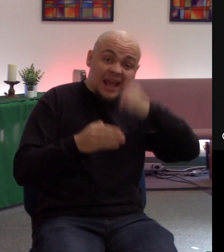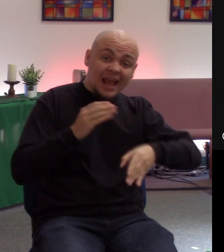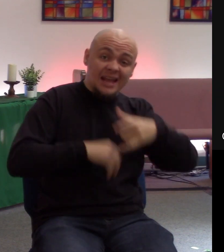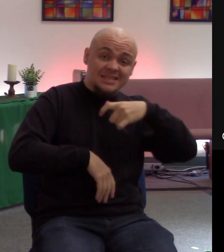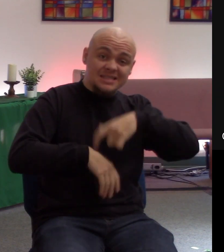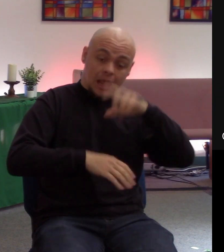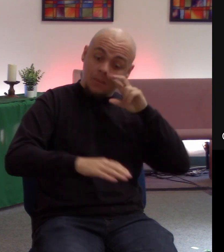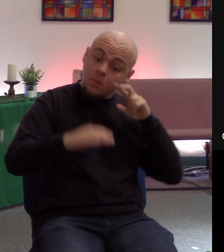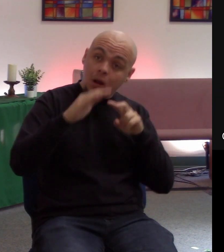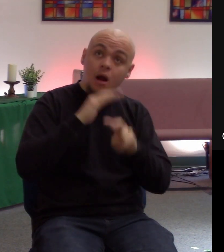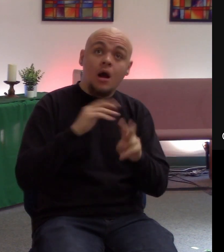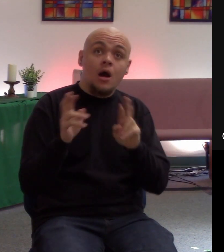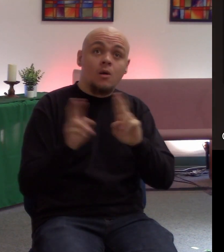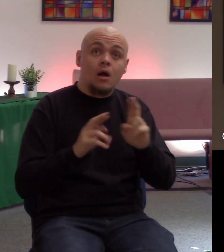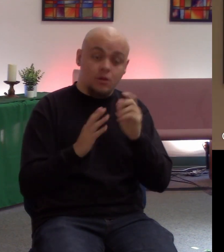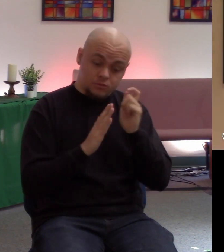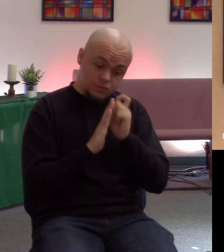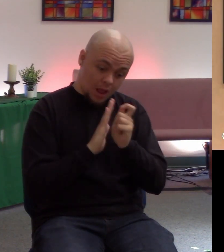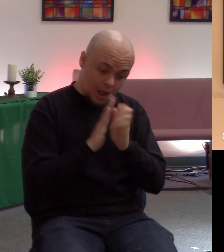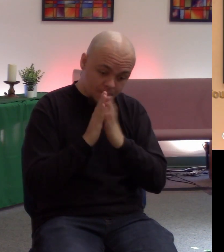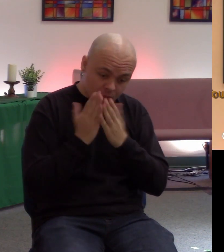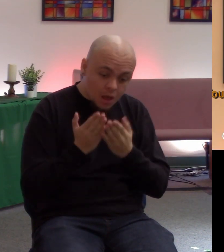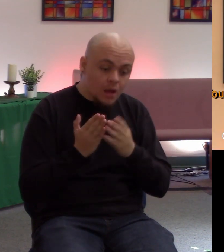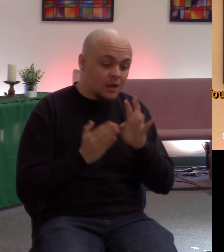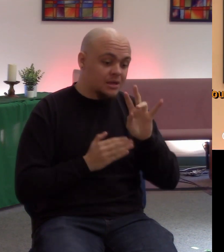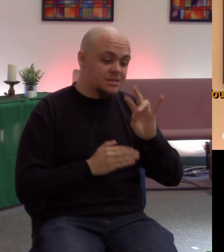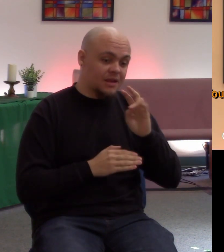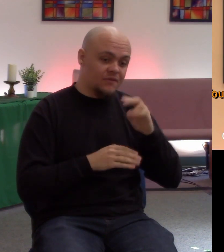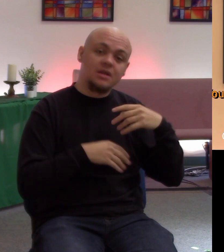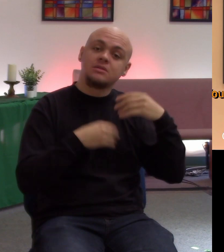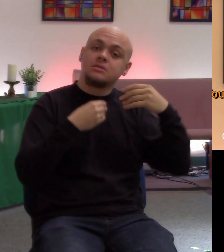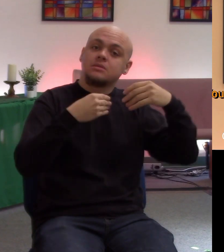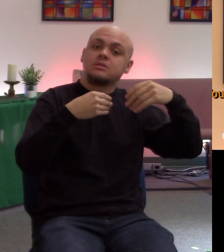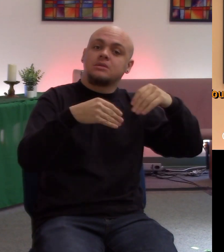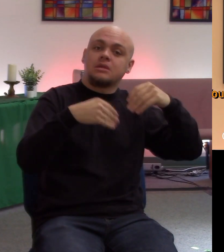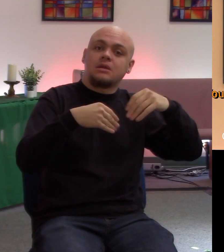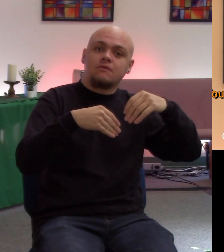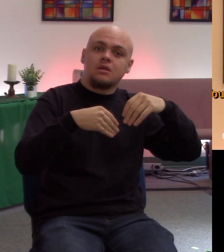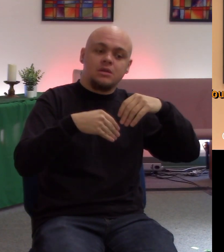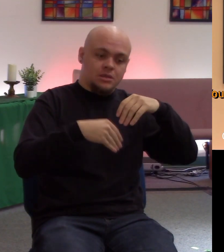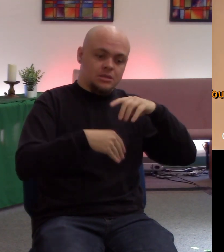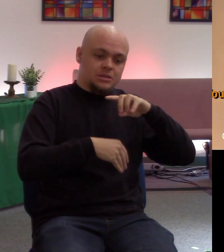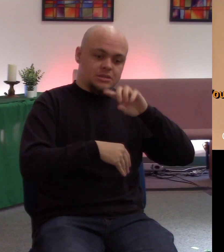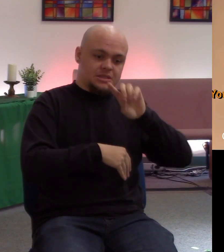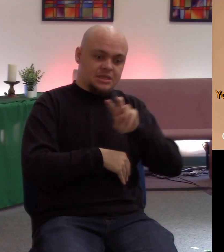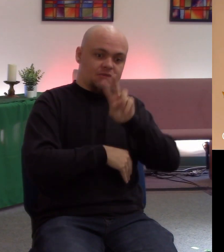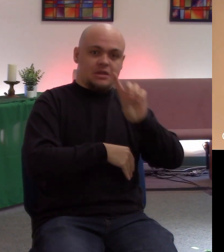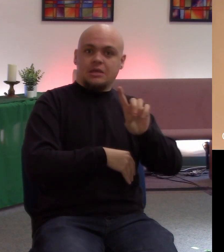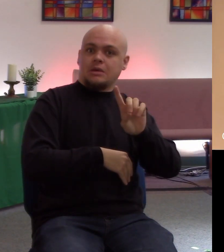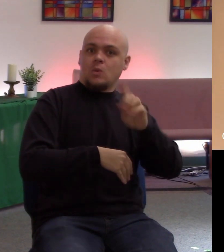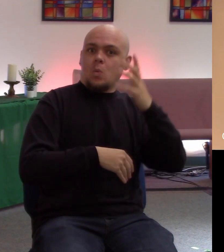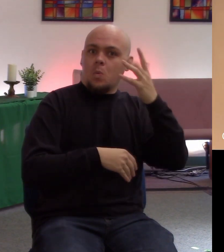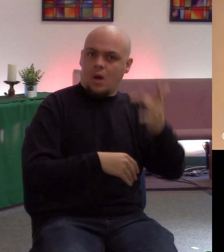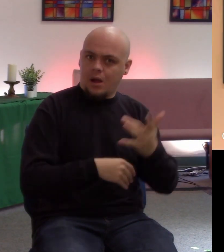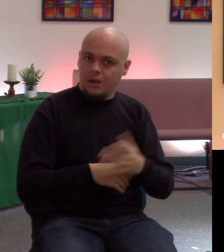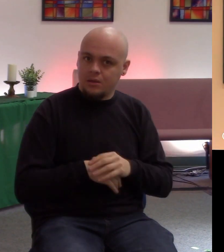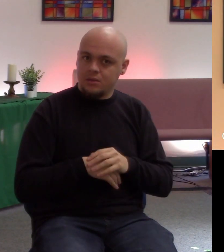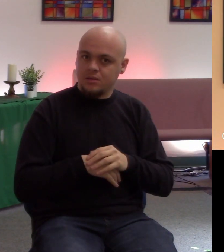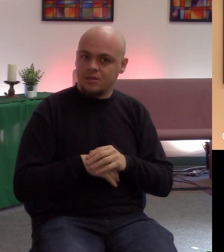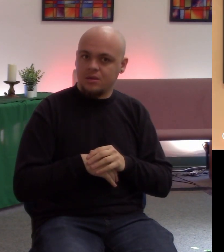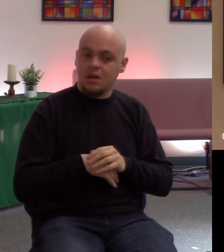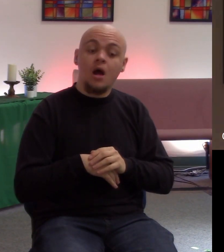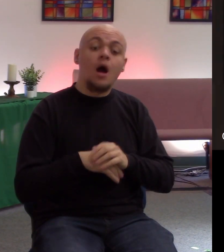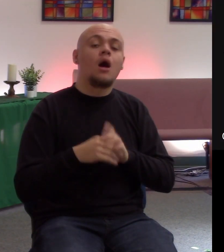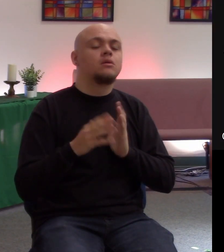this end-time prediction? Why are we all writing books and selling DVDs and getting everybody all worked up that Jesus could come back?